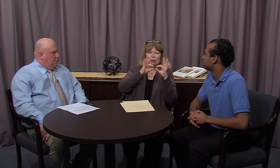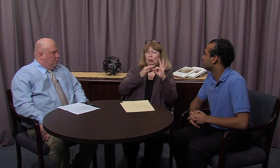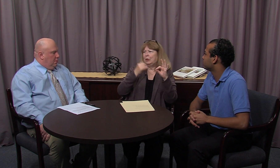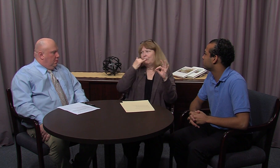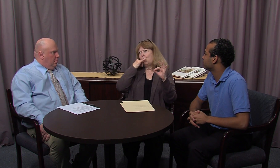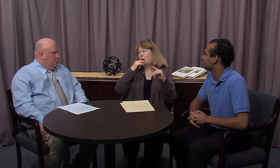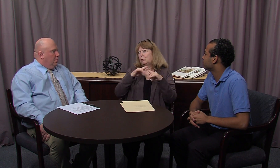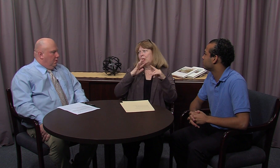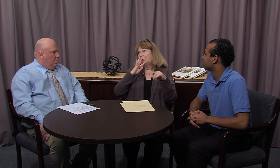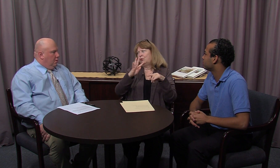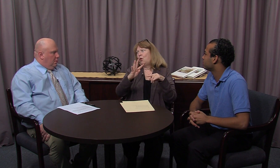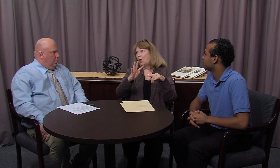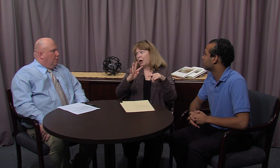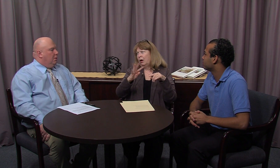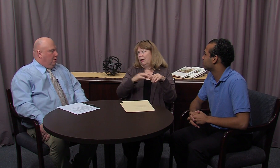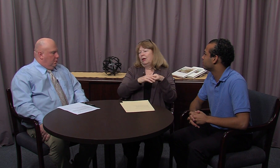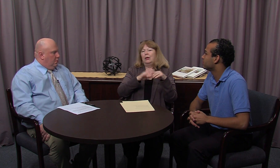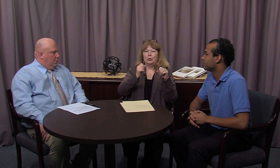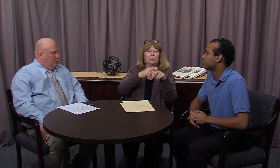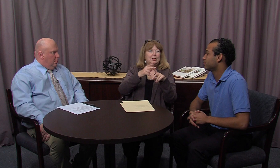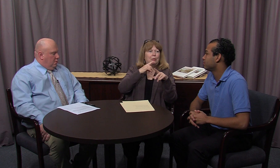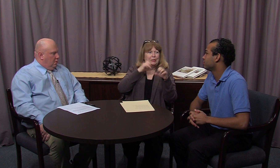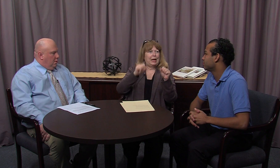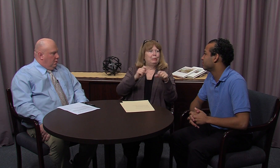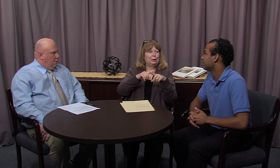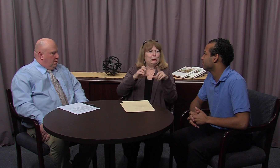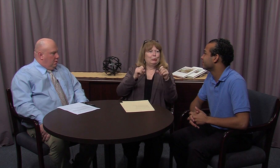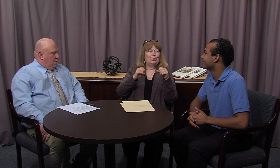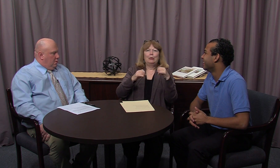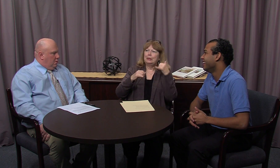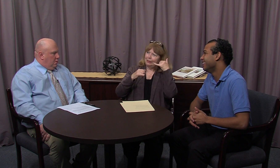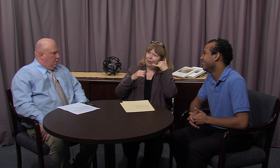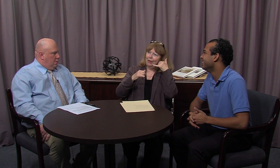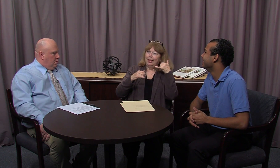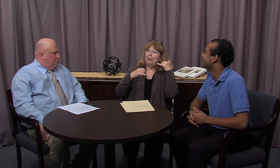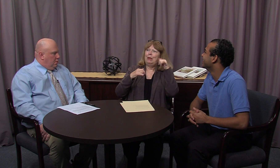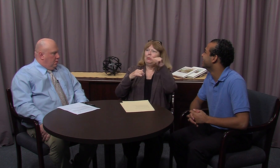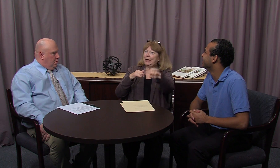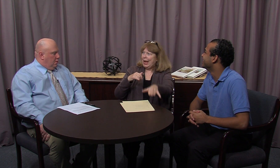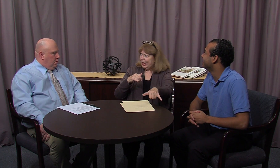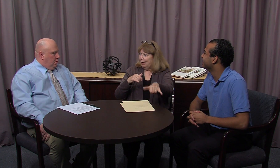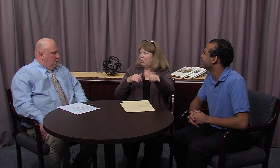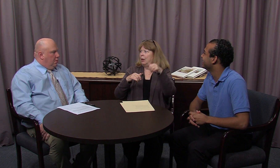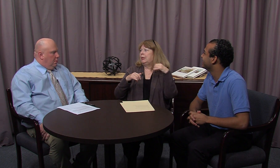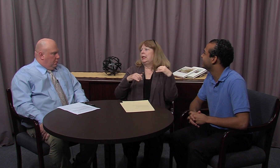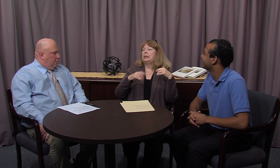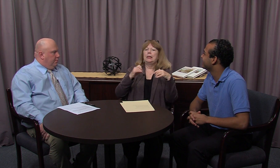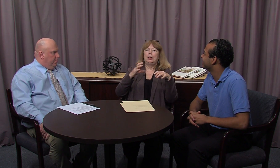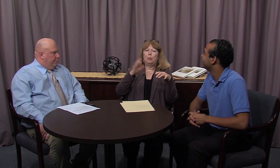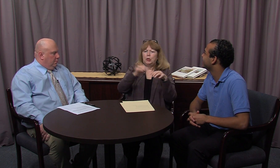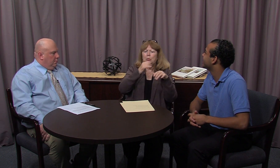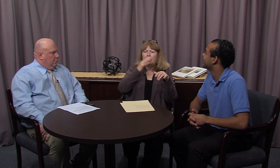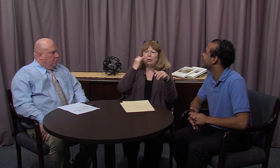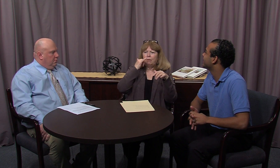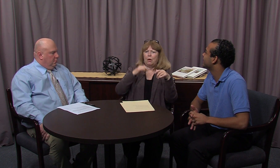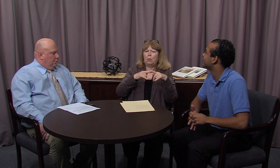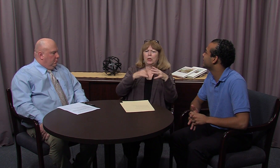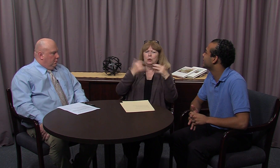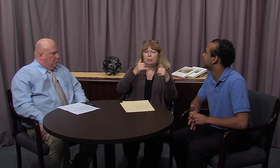interpreting phone calls when I was 4, as soon as I was able to. So I was, and people would hang up on me and say, put your mother on the phone. What are you doing playing